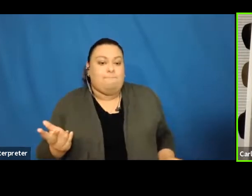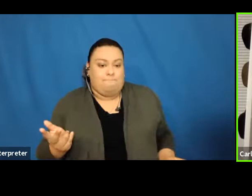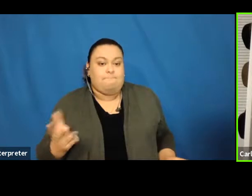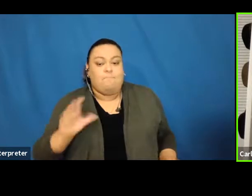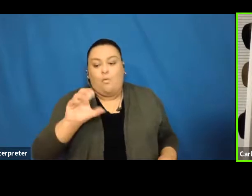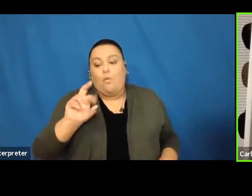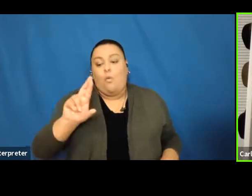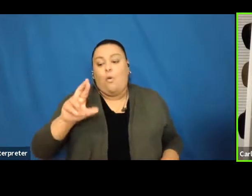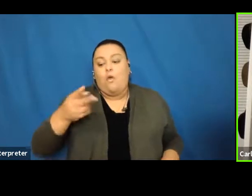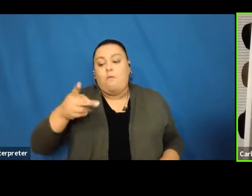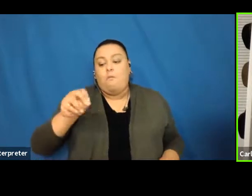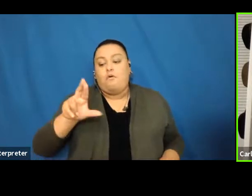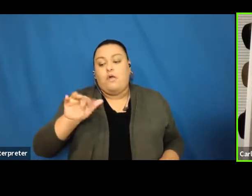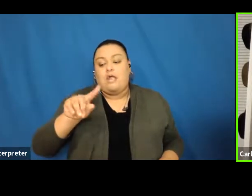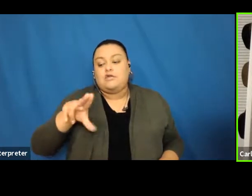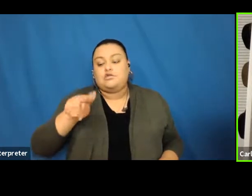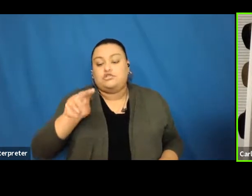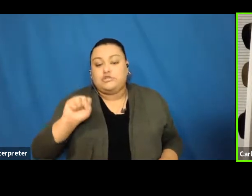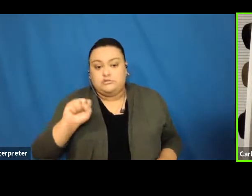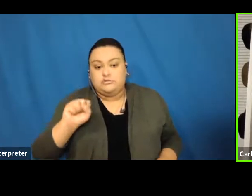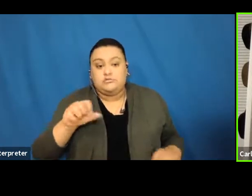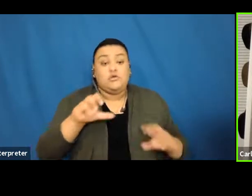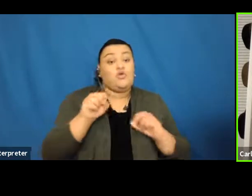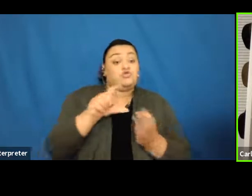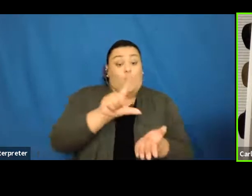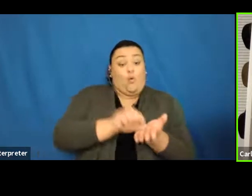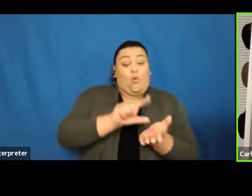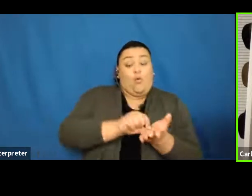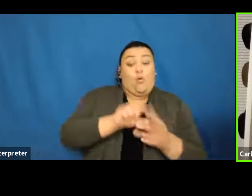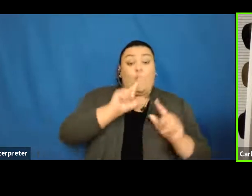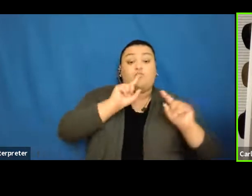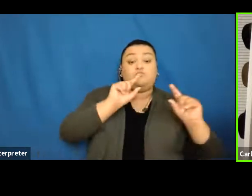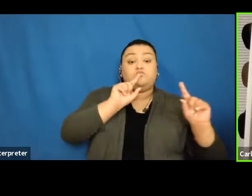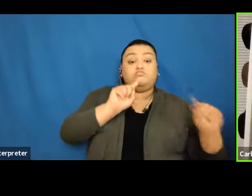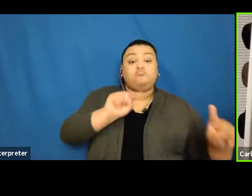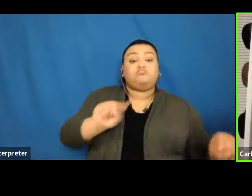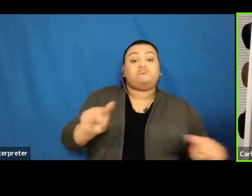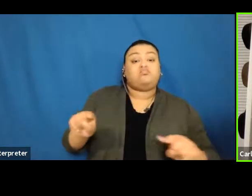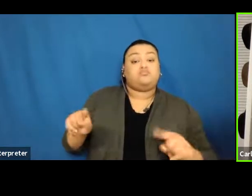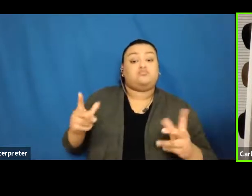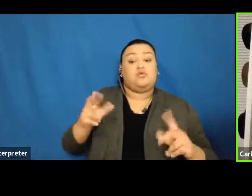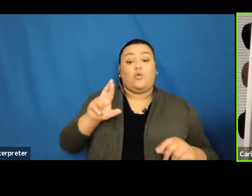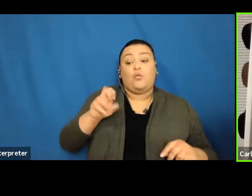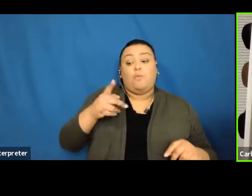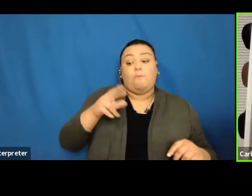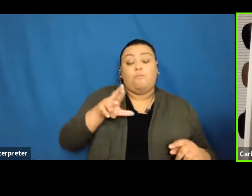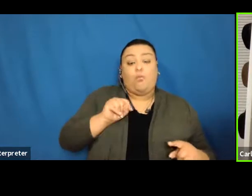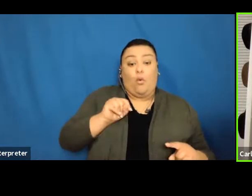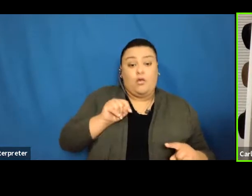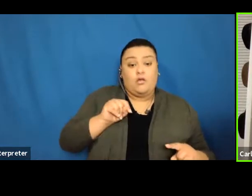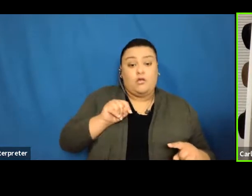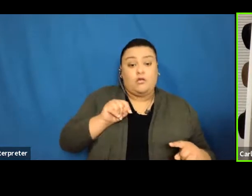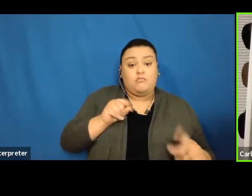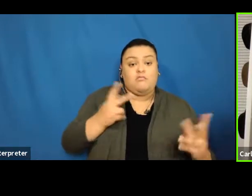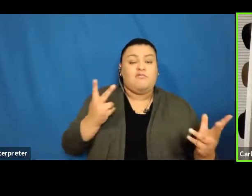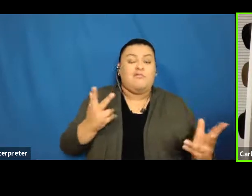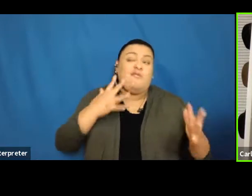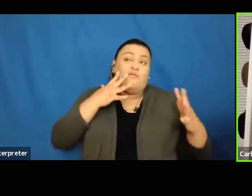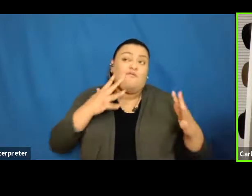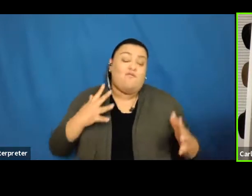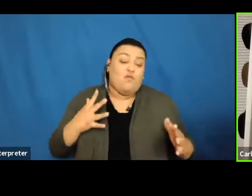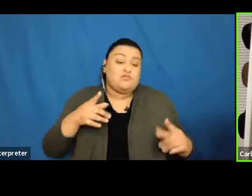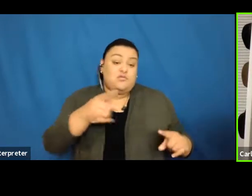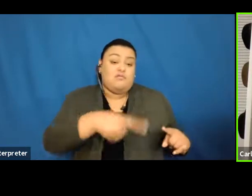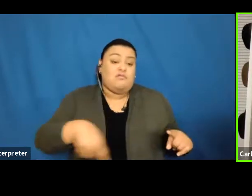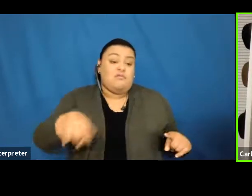So the news is whenever you report it, they underscore, unfortunately, the